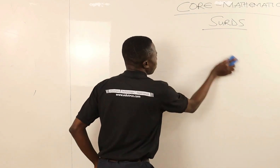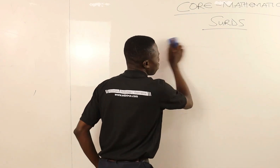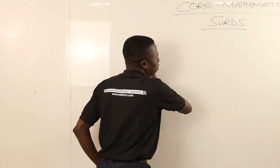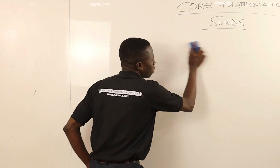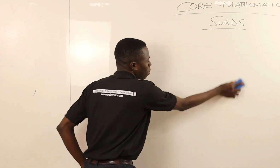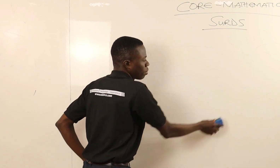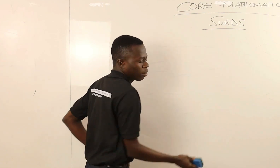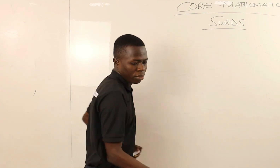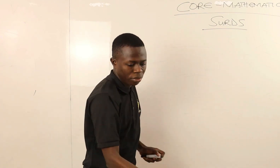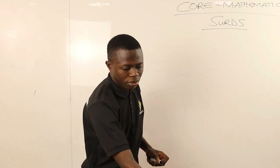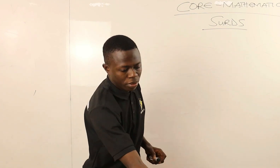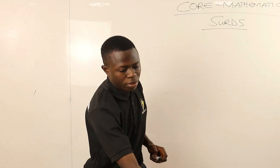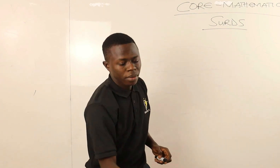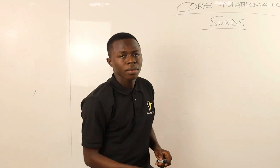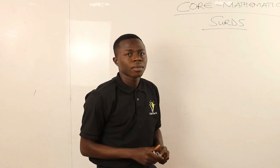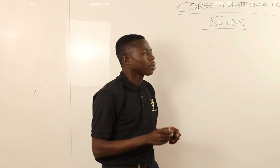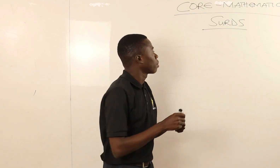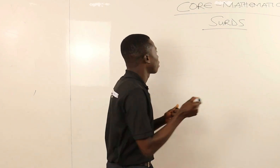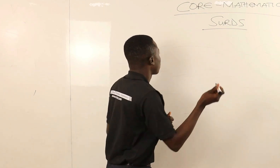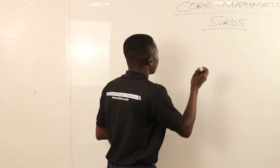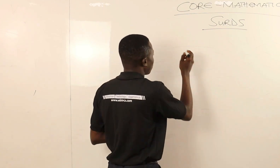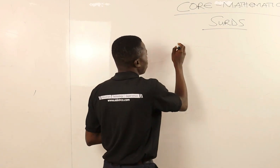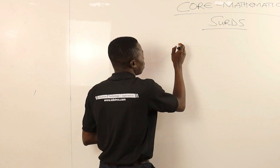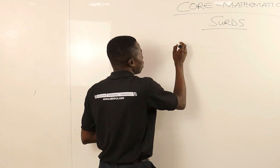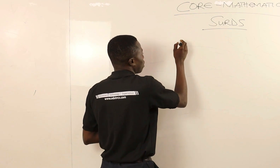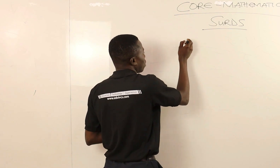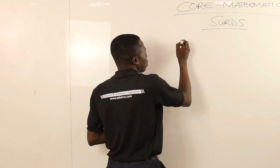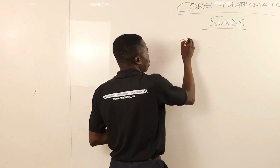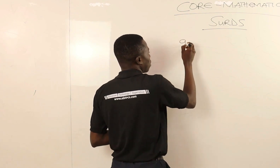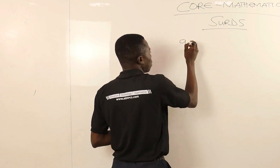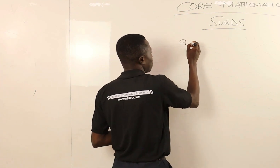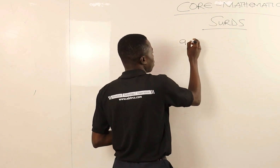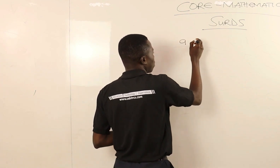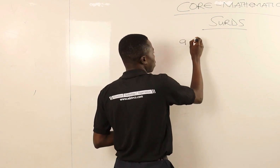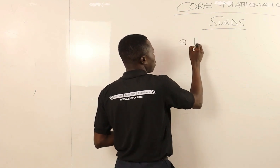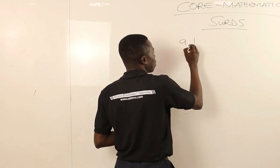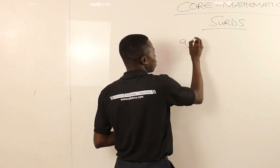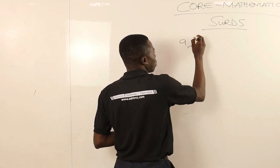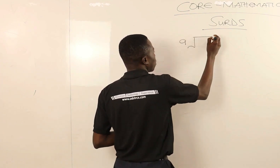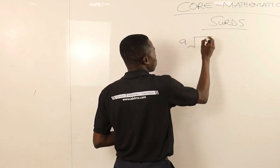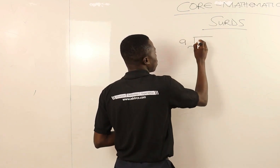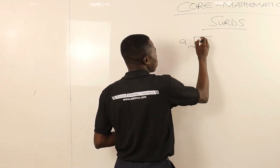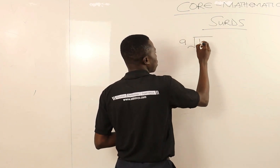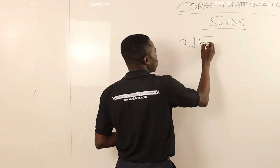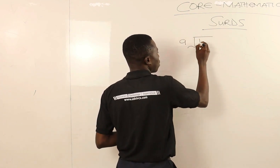this? So let's first go through the methods that we can use to solve questions like that.